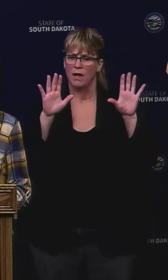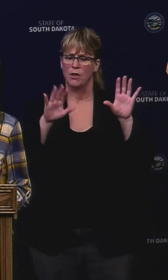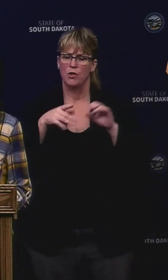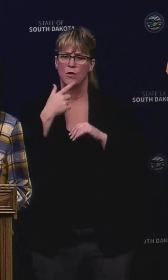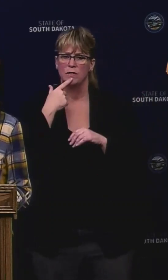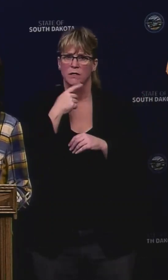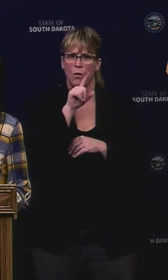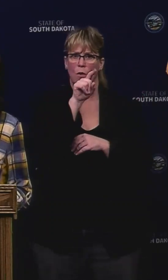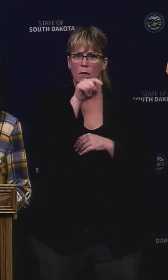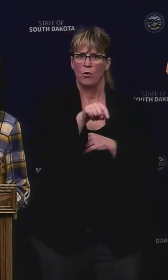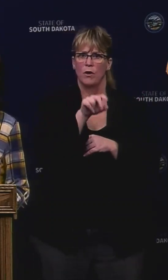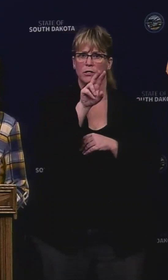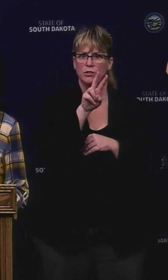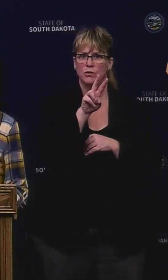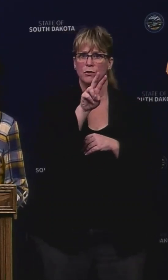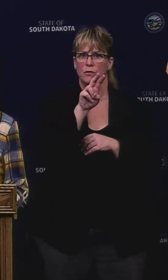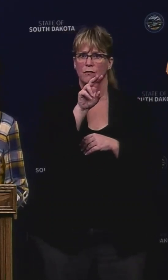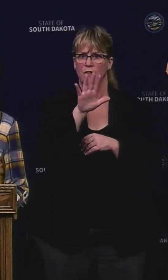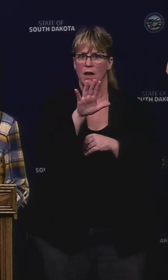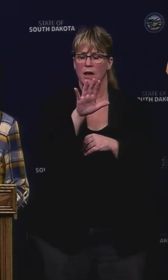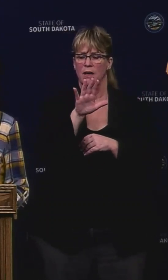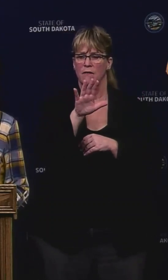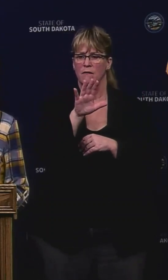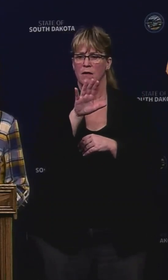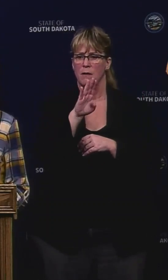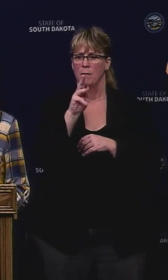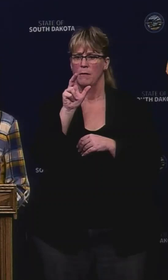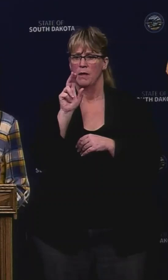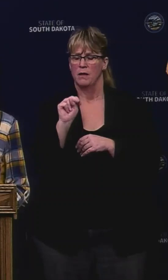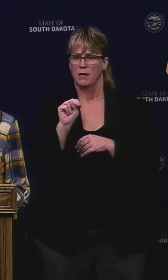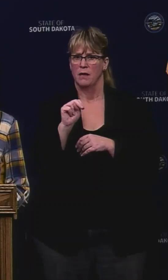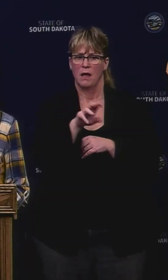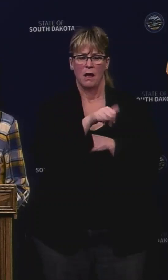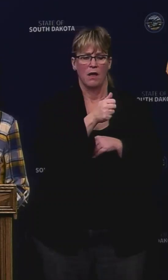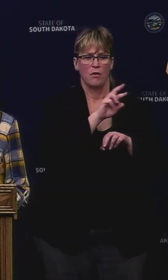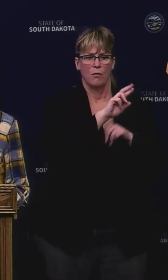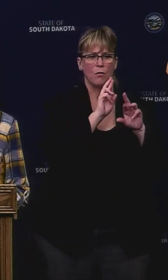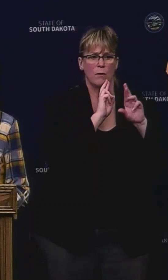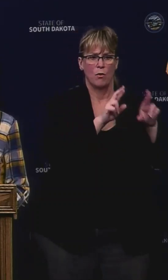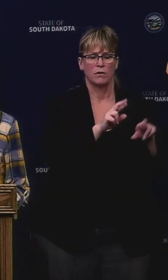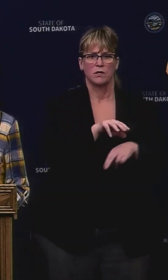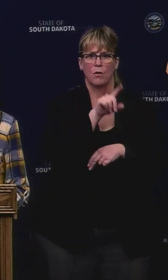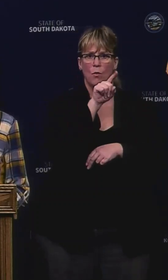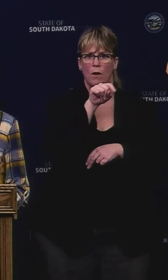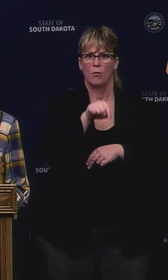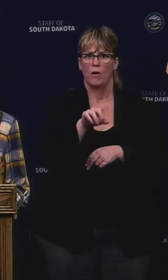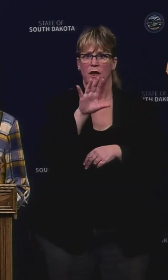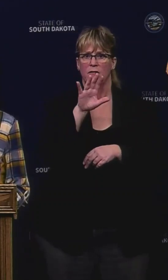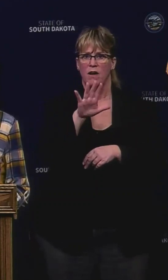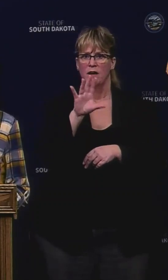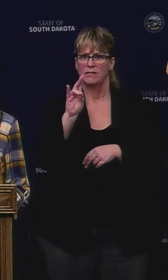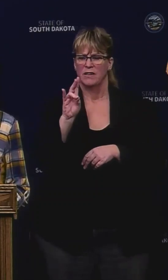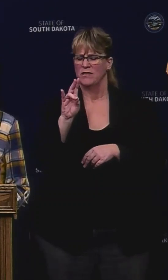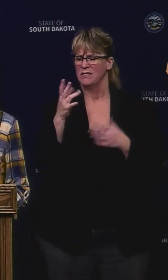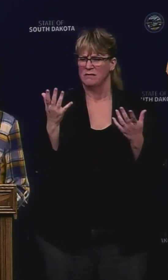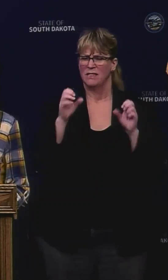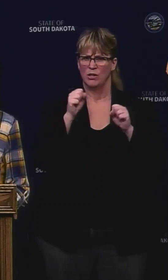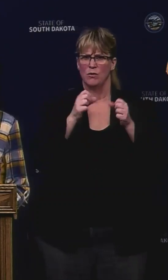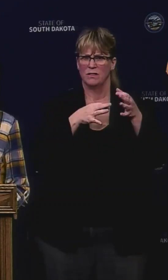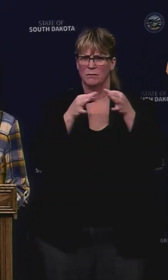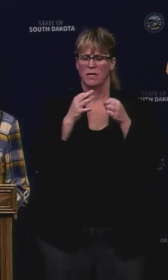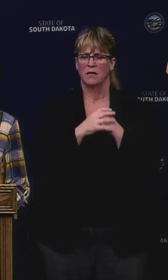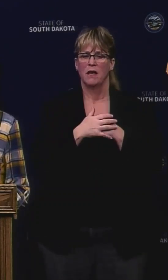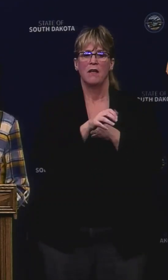said 1.25 billion, and there are other reports that it's 1.57 billion. What's The